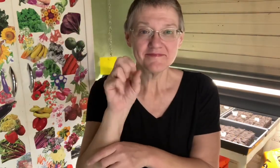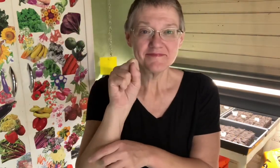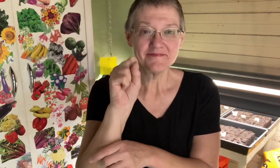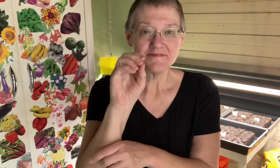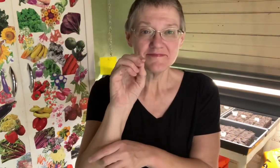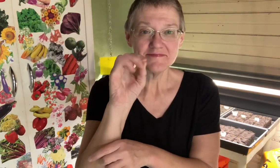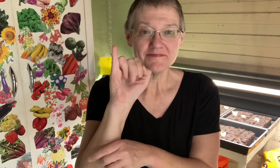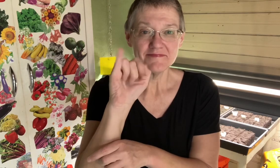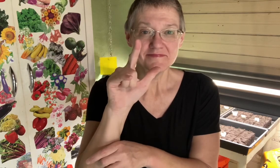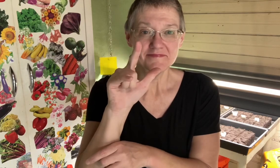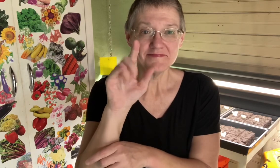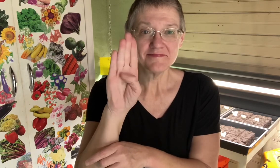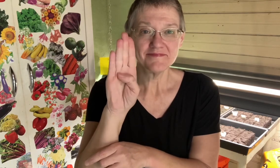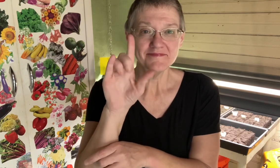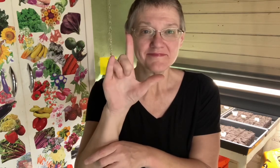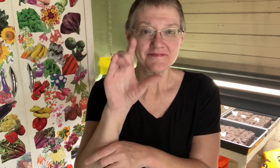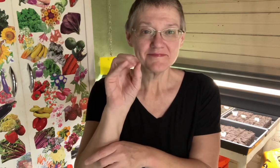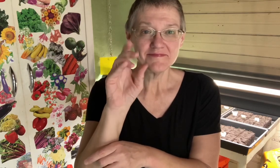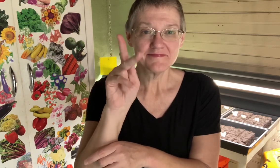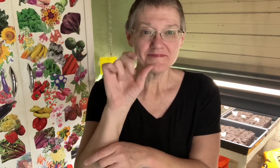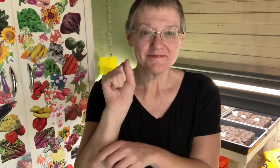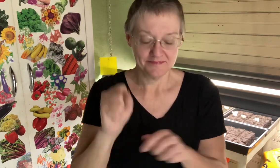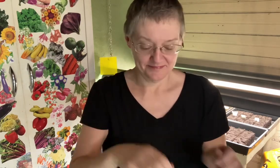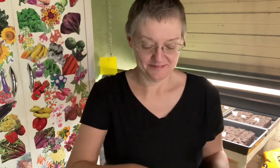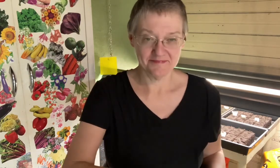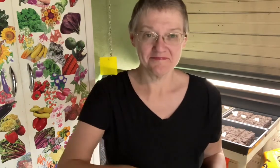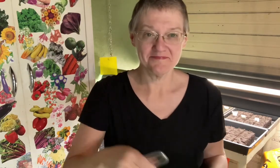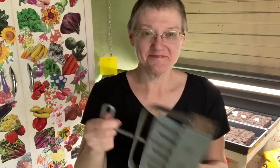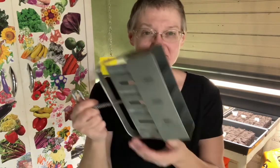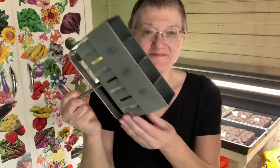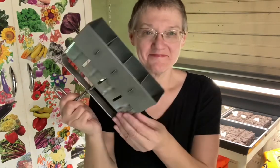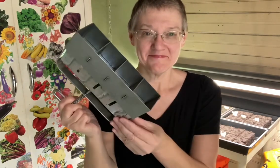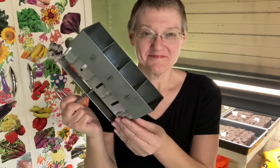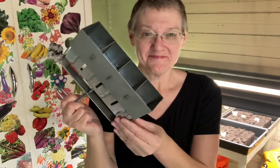We're going to use 2-inch soil blocker.